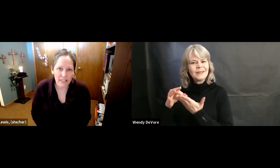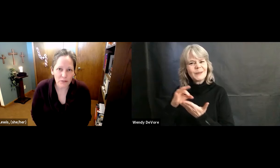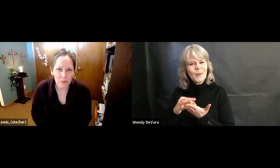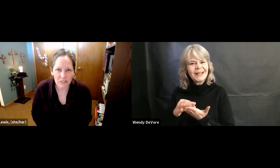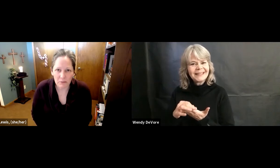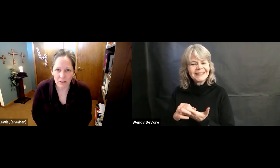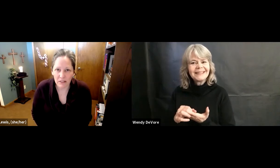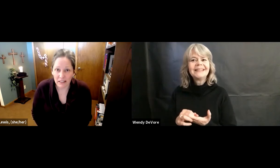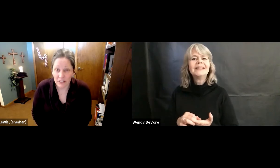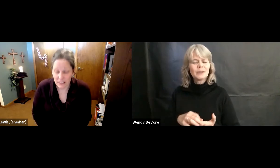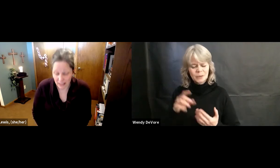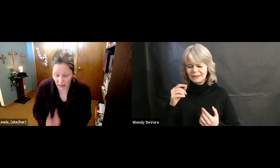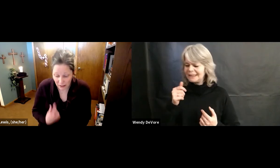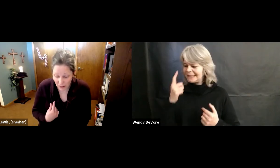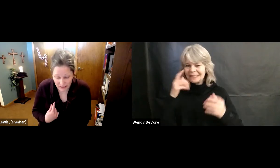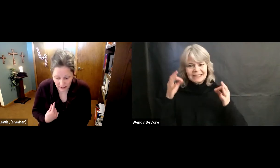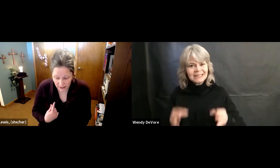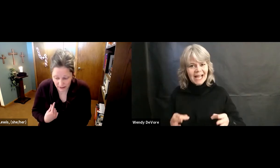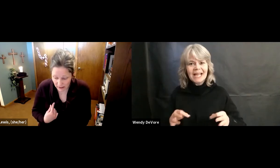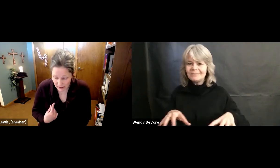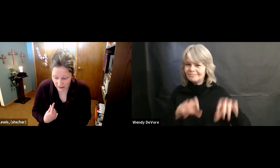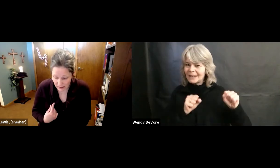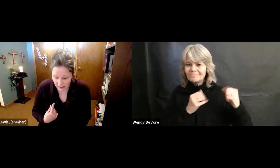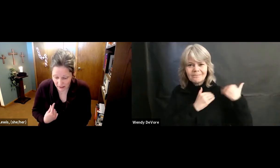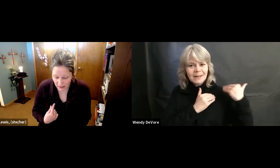She takes responsibility and she says, I lost it.